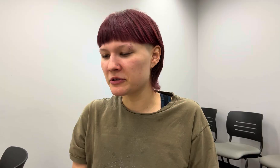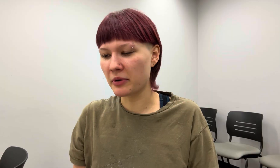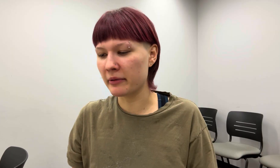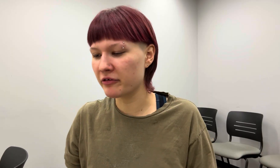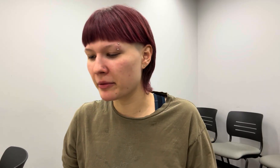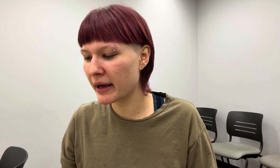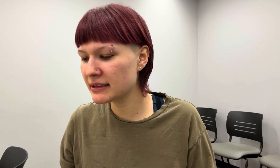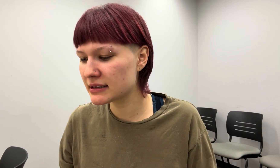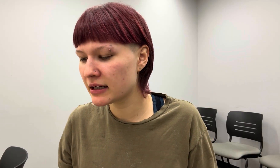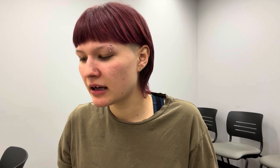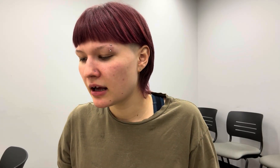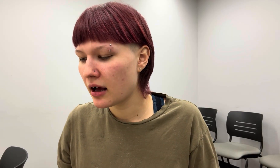probably for the best.